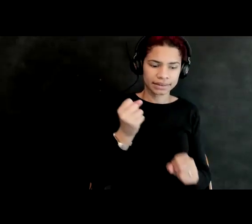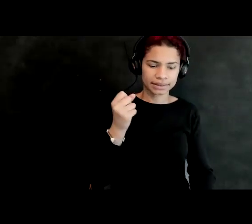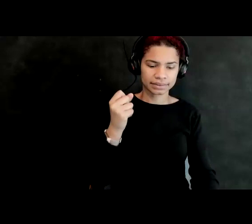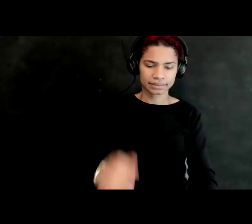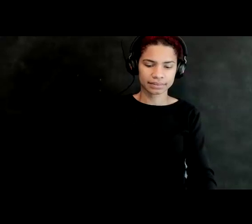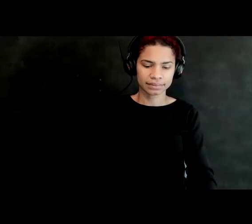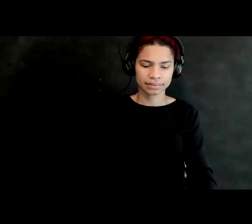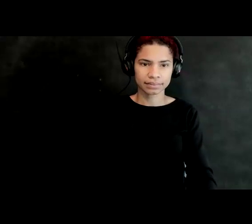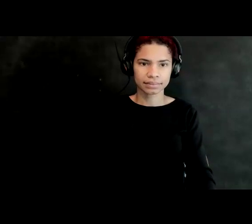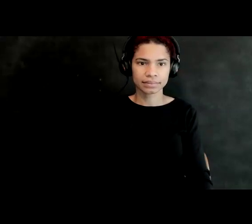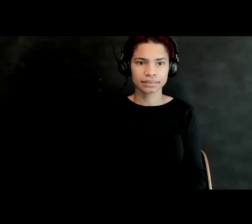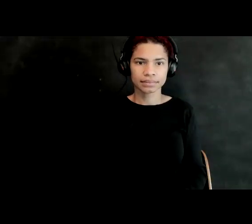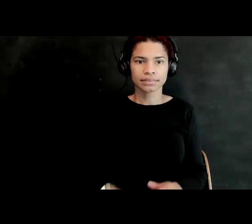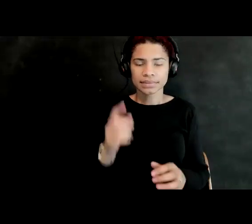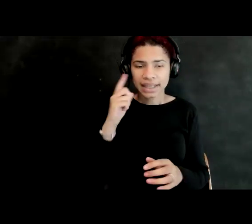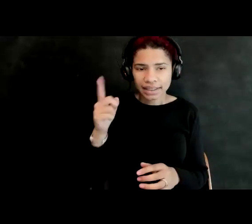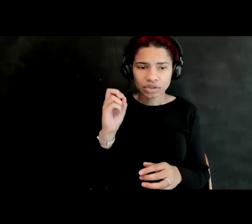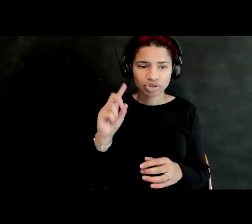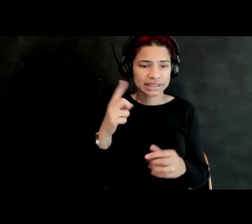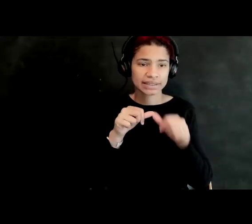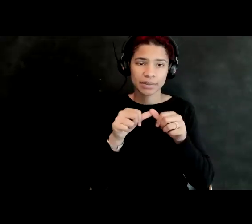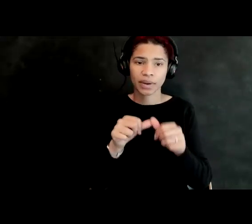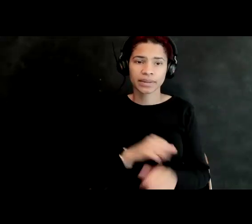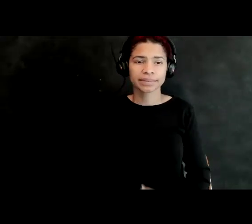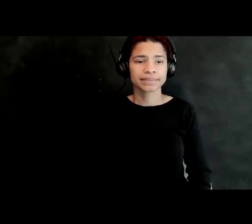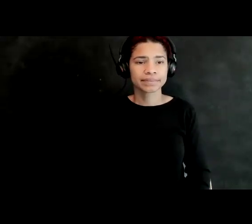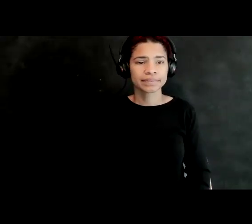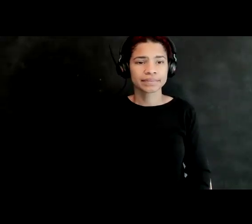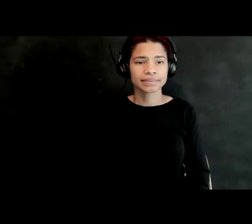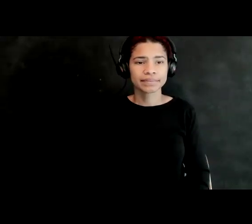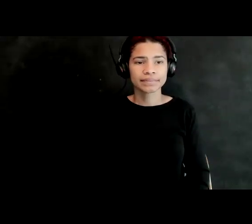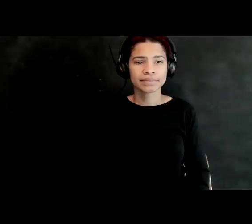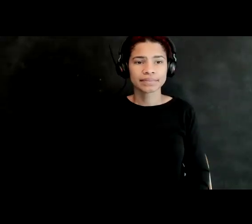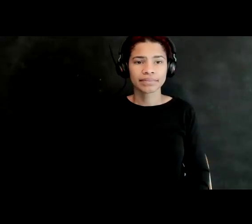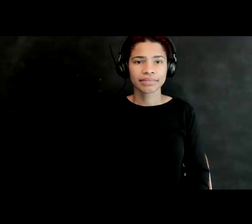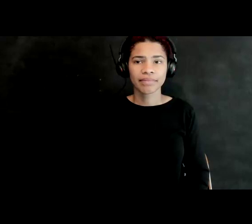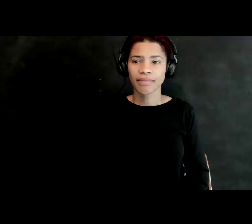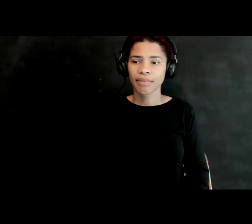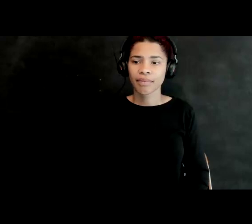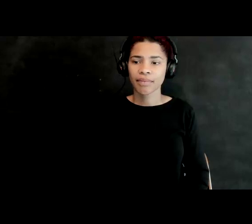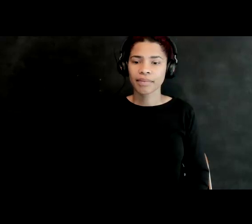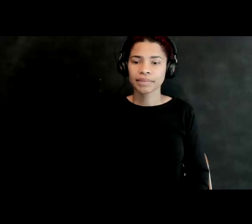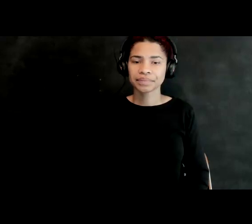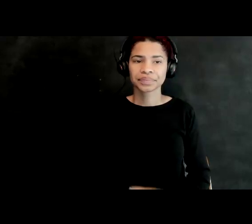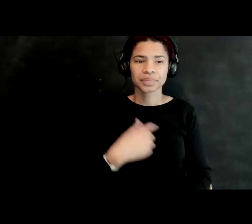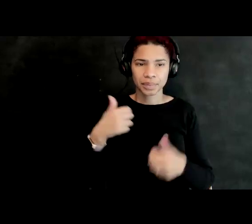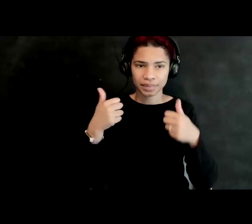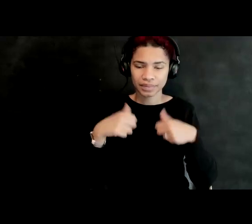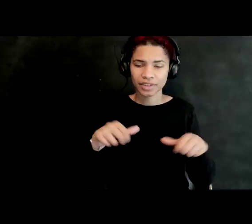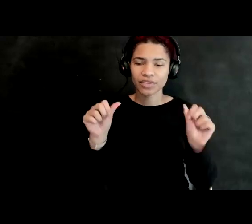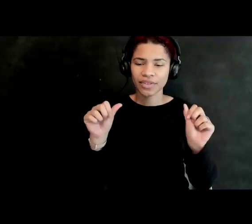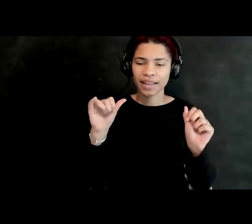keep going. Yeah. Anybody else? Yeah, I tried the perspective that